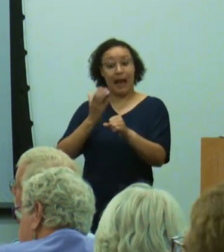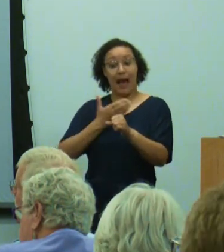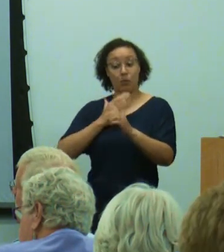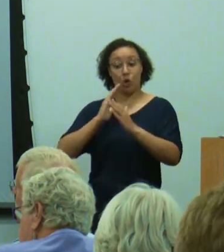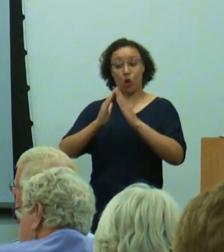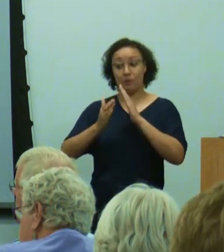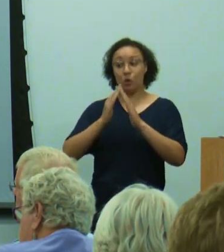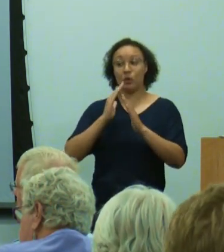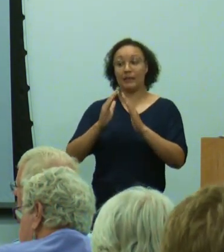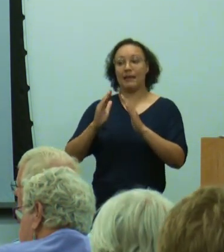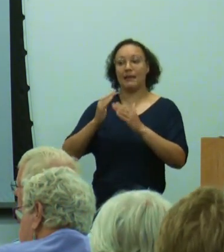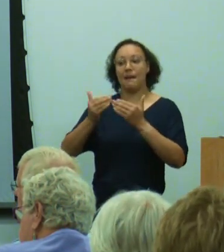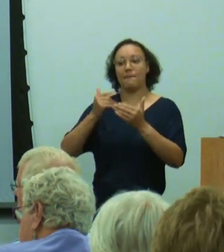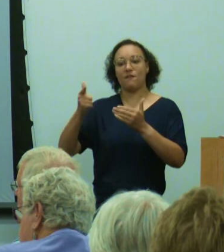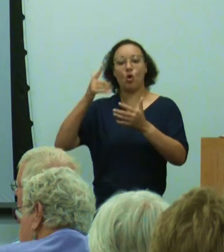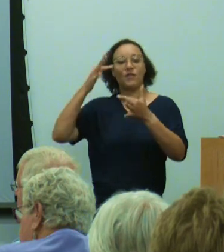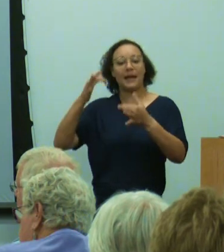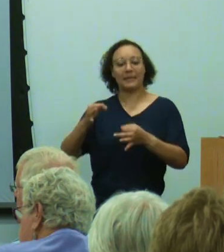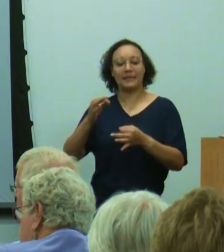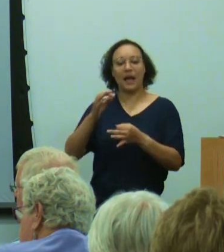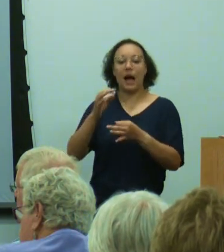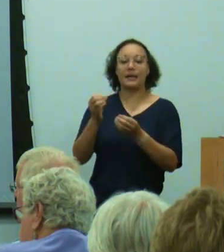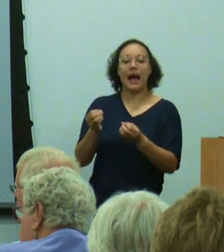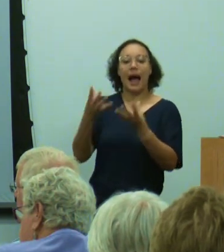bail, whether or not,